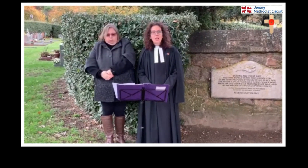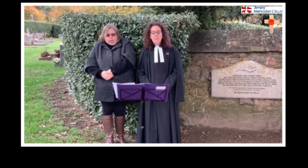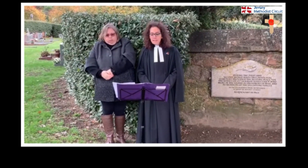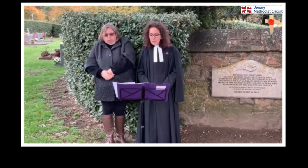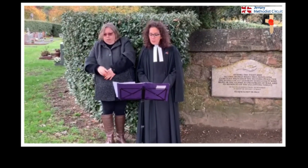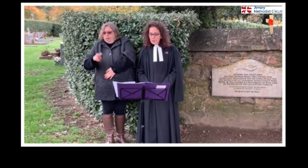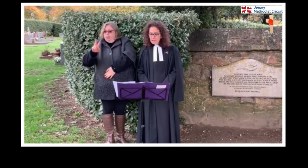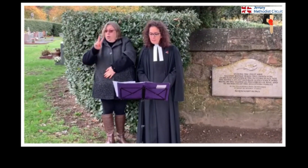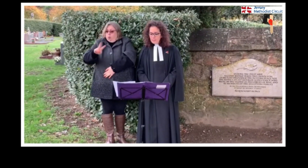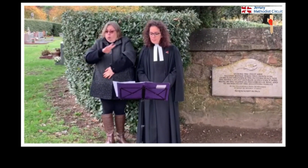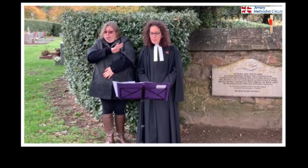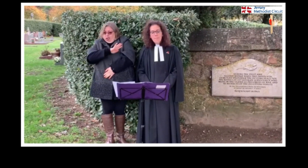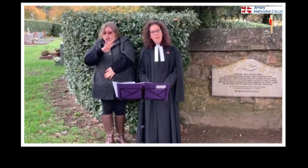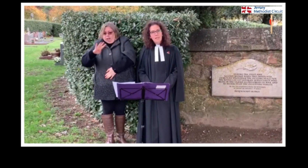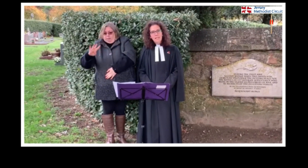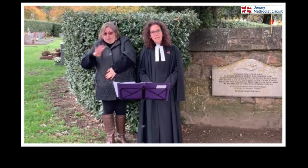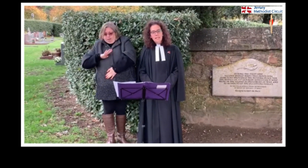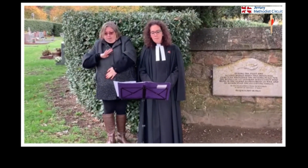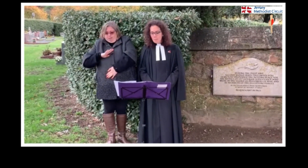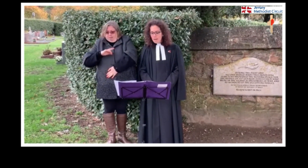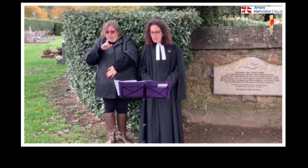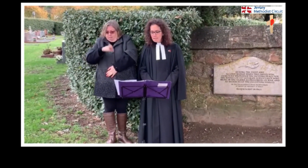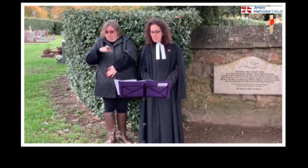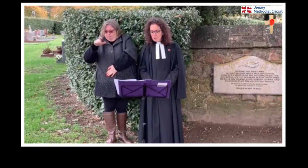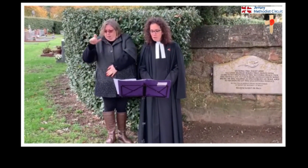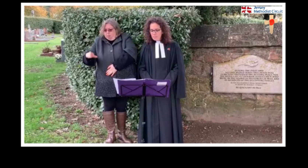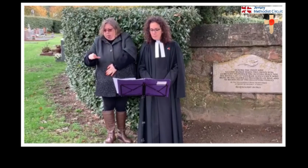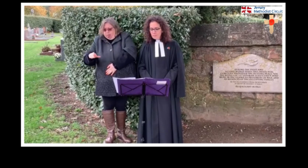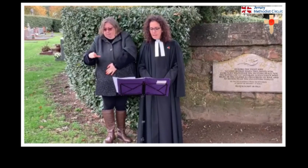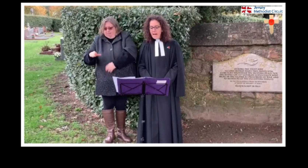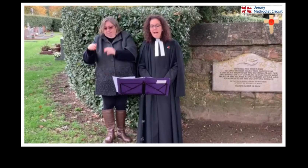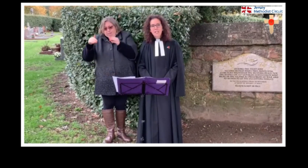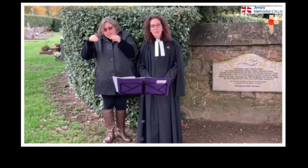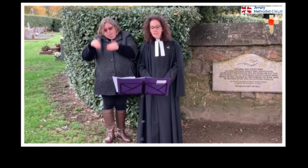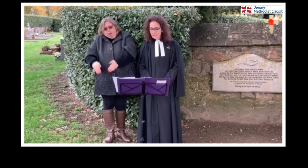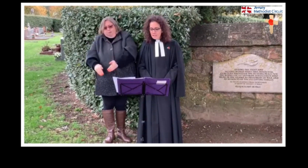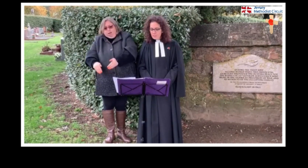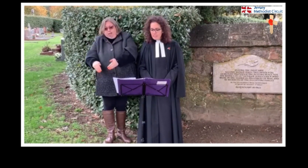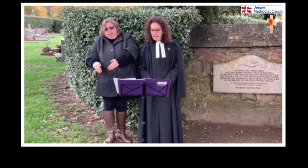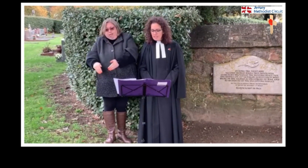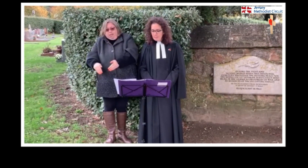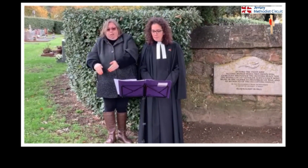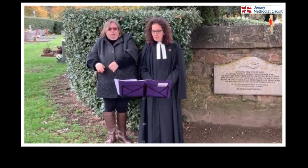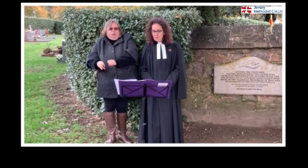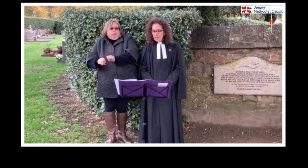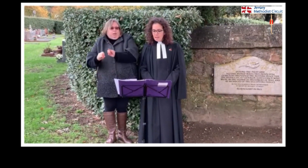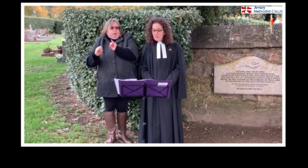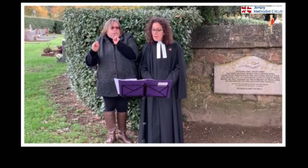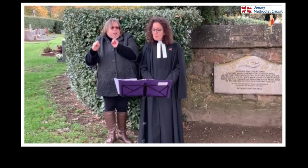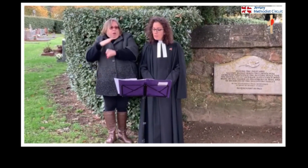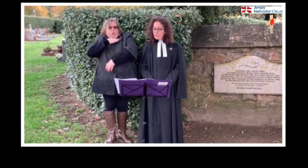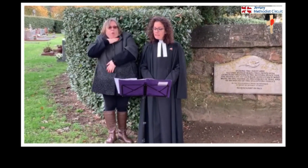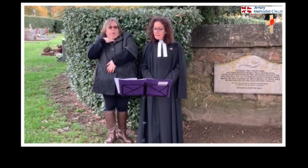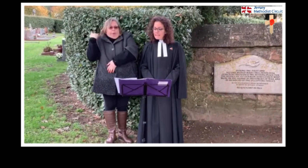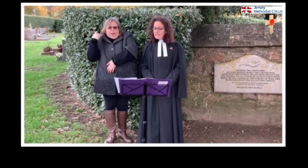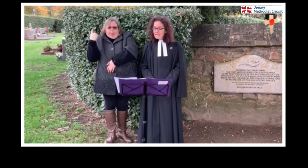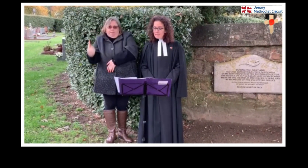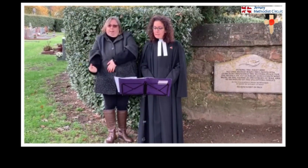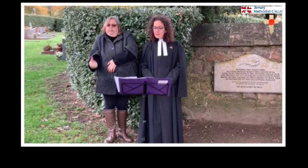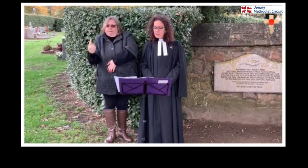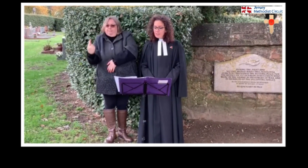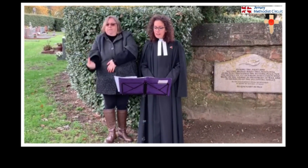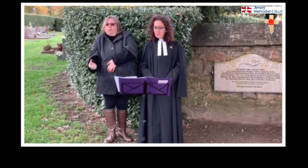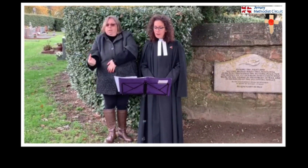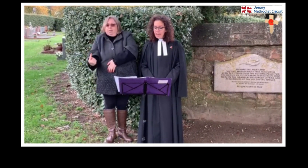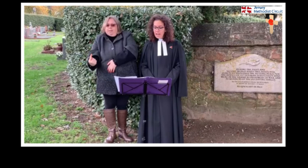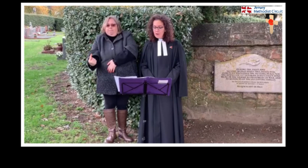Two German soldiers buried in St. Brelard Cemetery had committed suicide. Their bodies, later